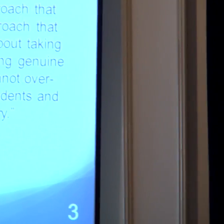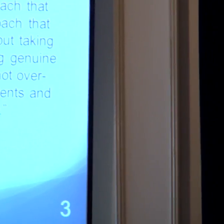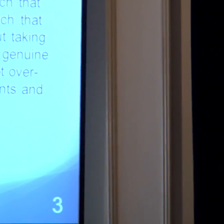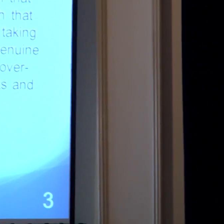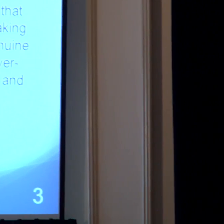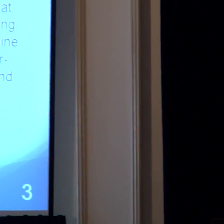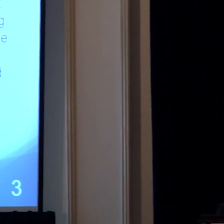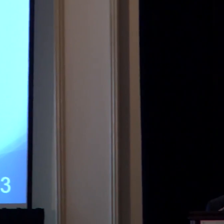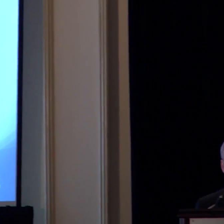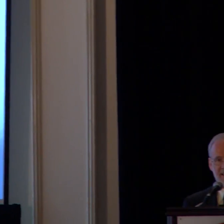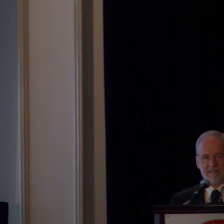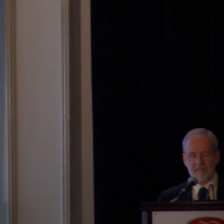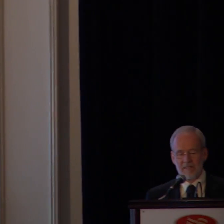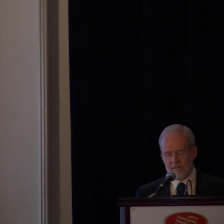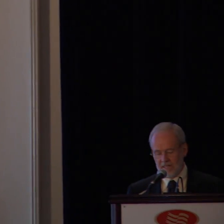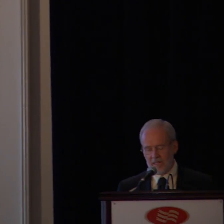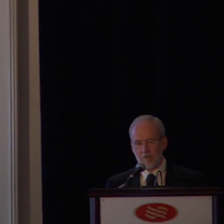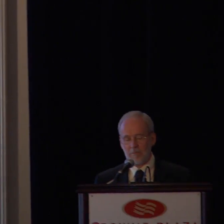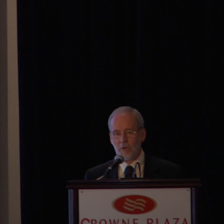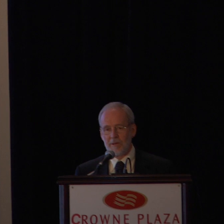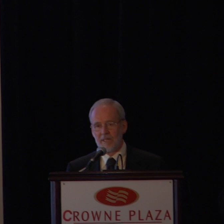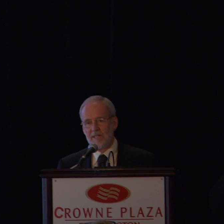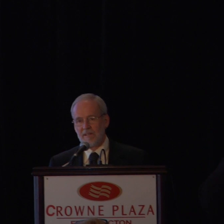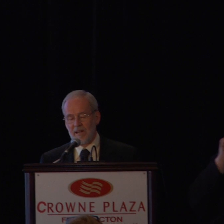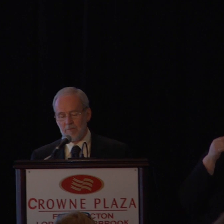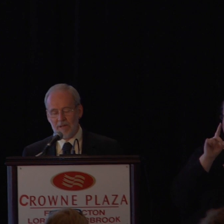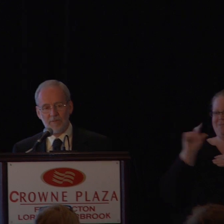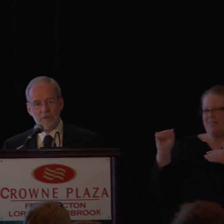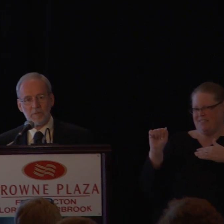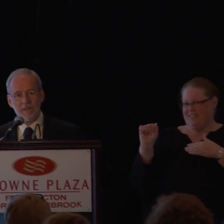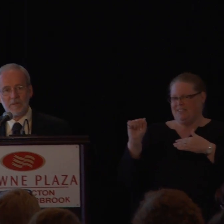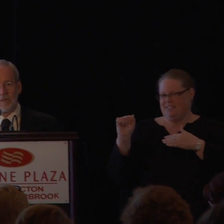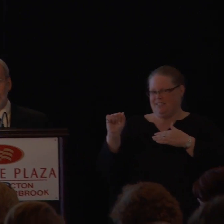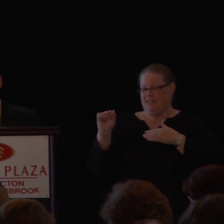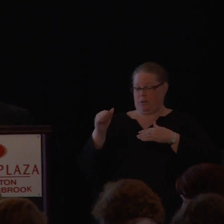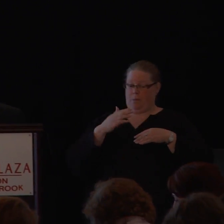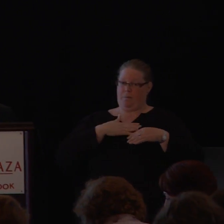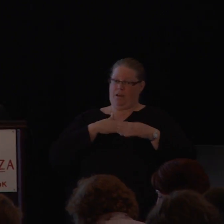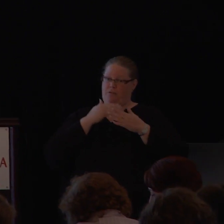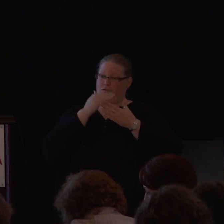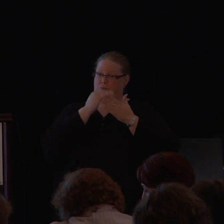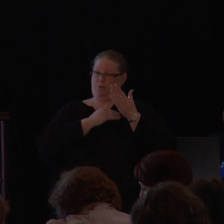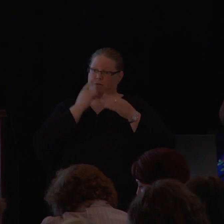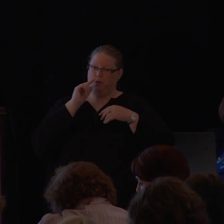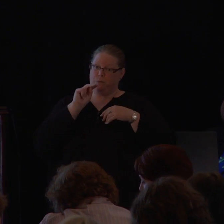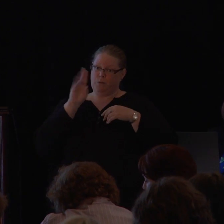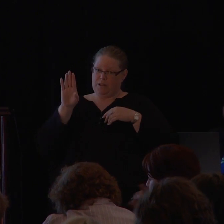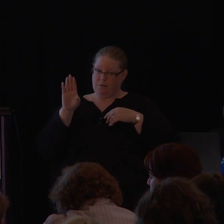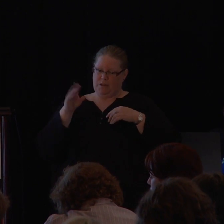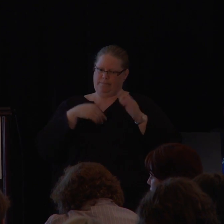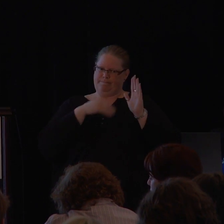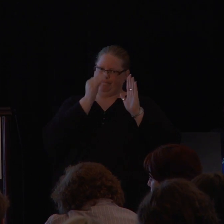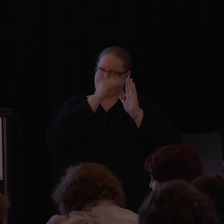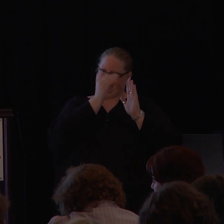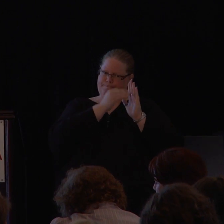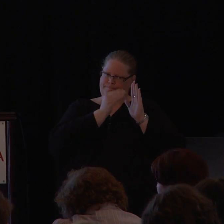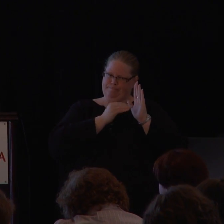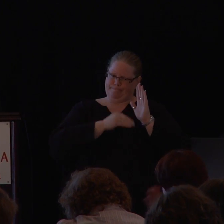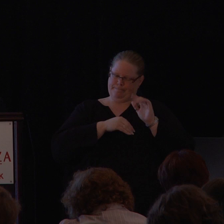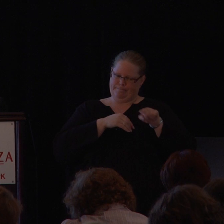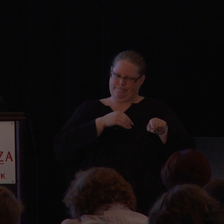all. And one of the points in the report that I made for New Brunswick was that as we seek